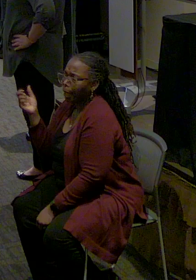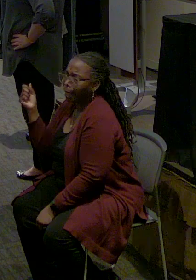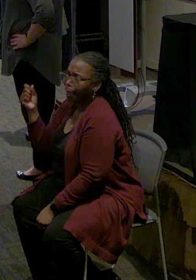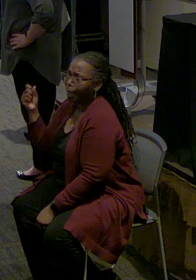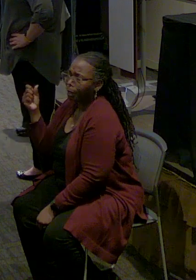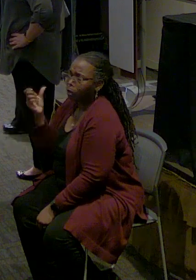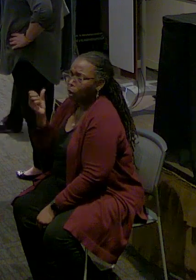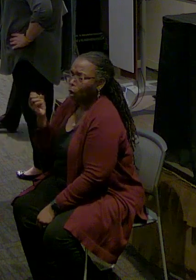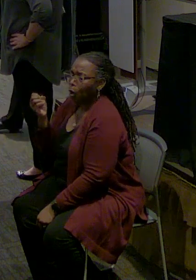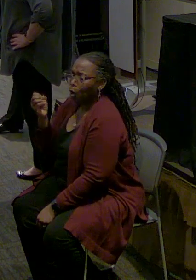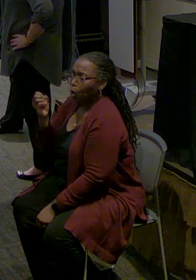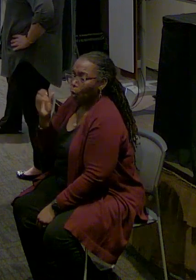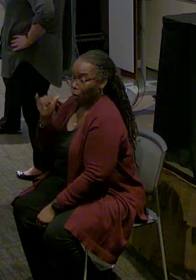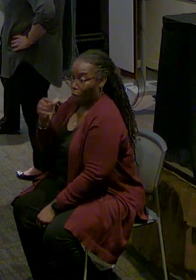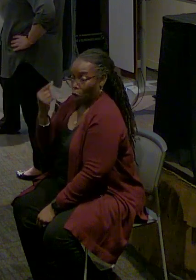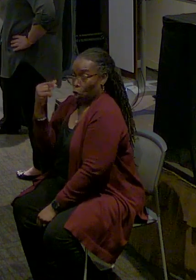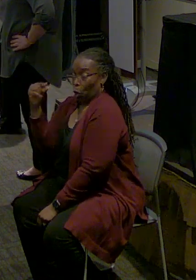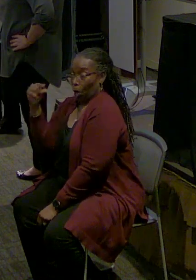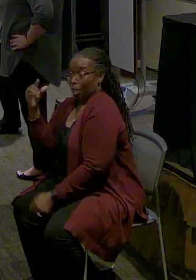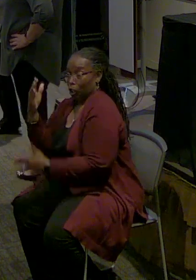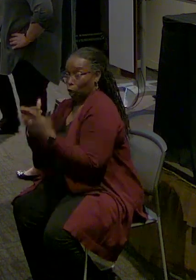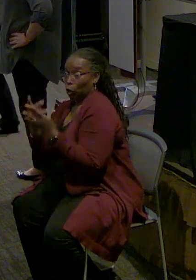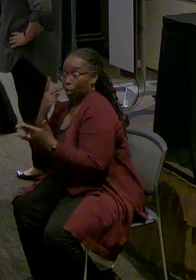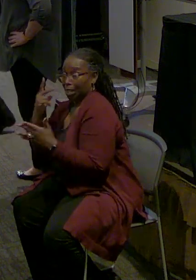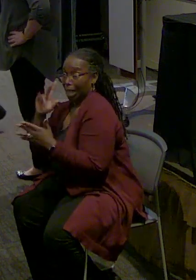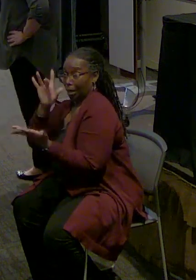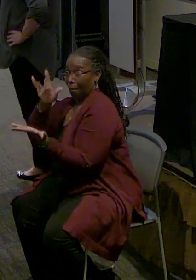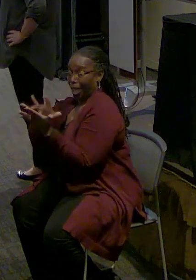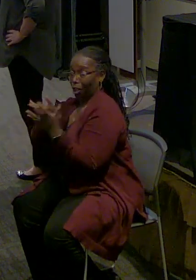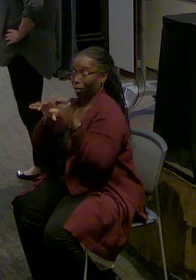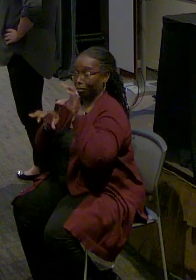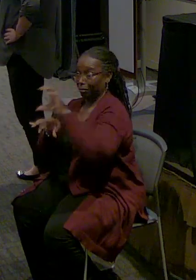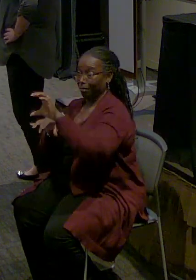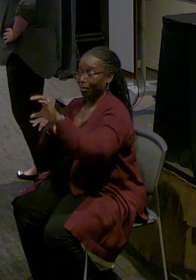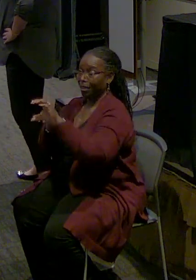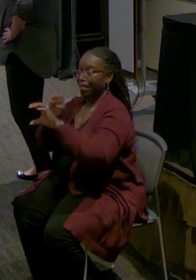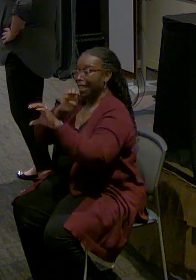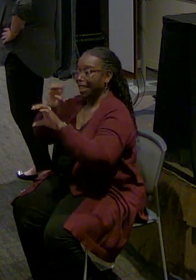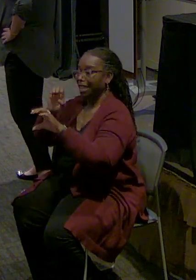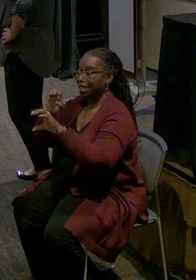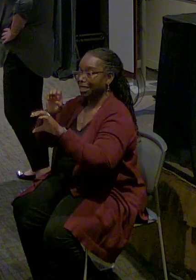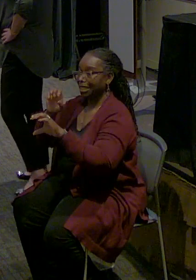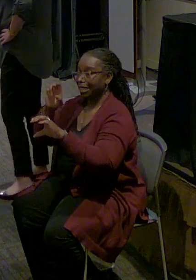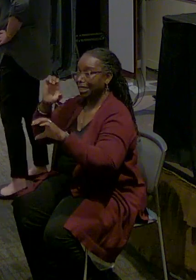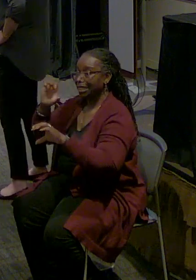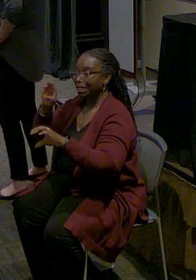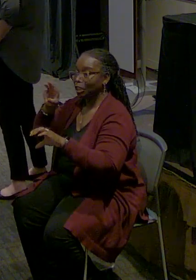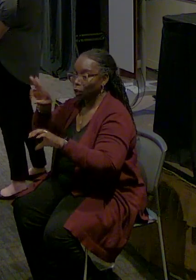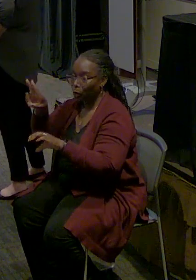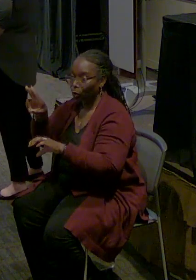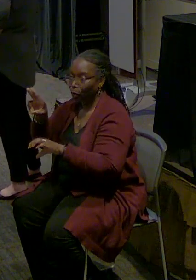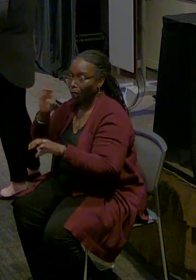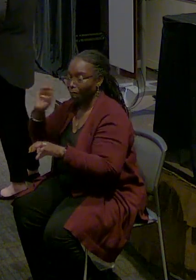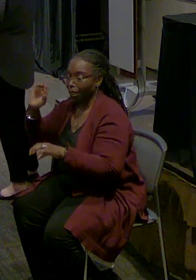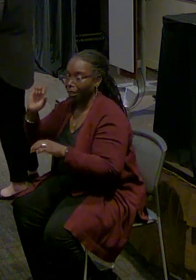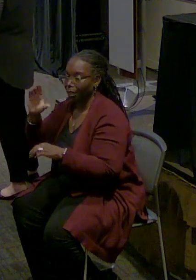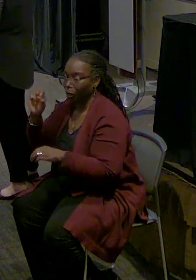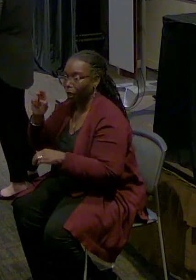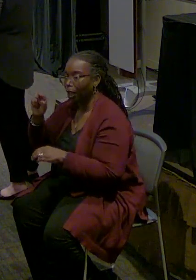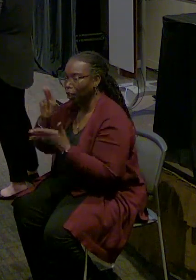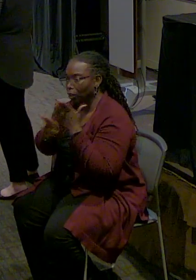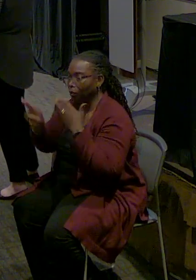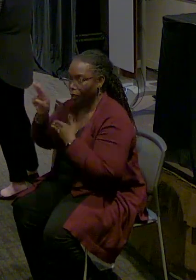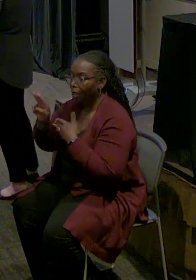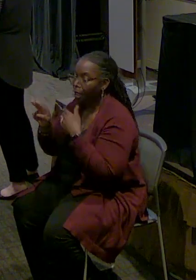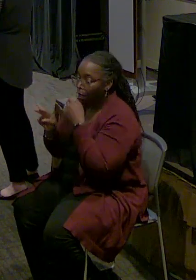Yeah. So that the green section that you see in the middle, that's East Carolina University. So we have a major